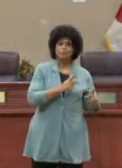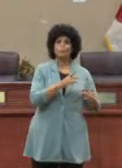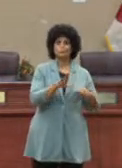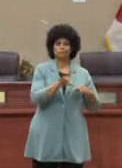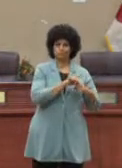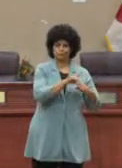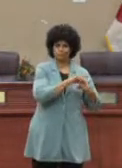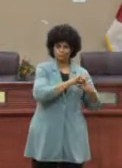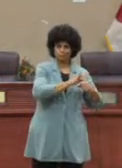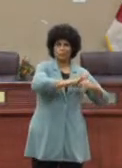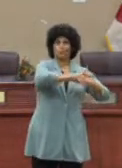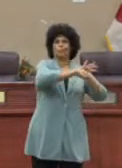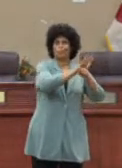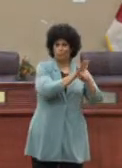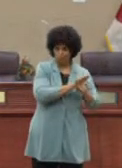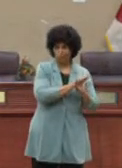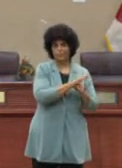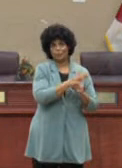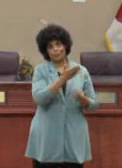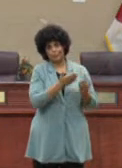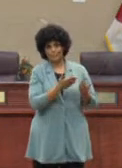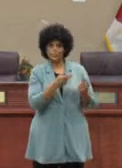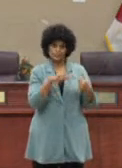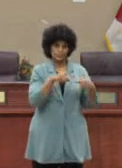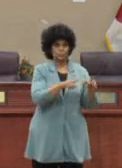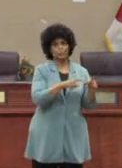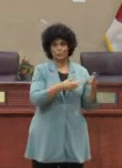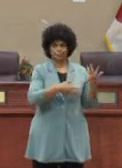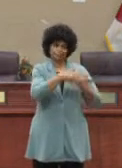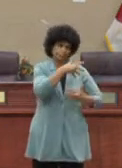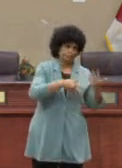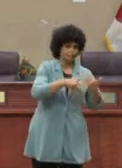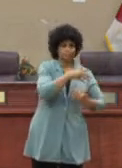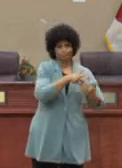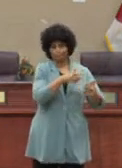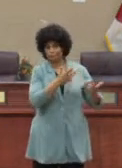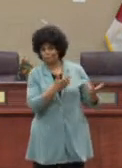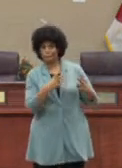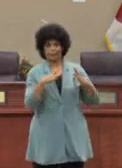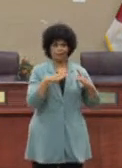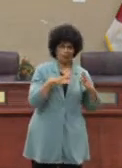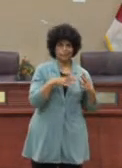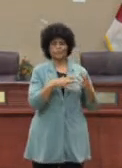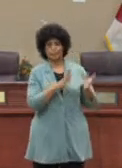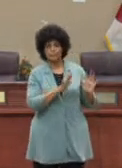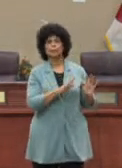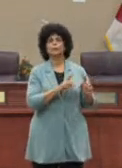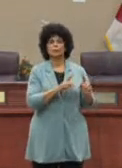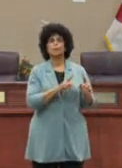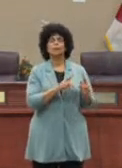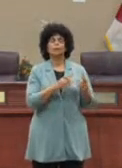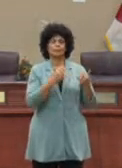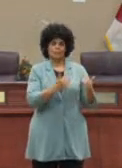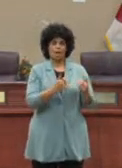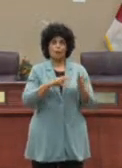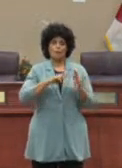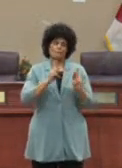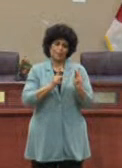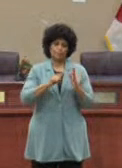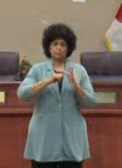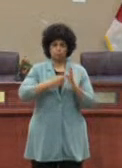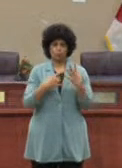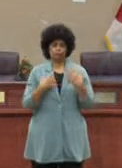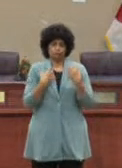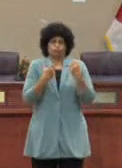COVID, contracted perhaps during many of those social gatherings. So while this is a promising sign, the next few weeks of data will be